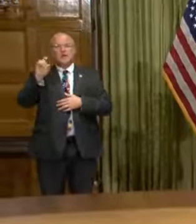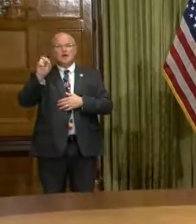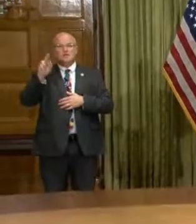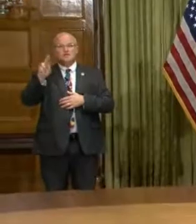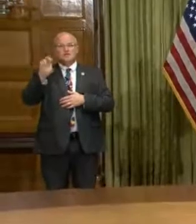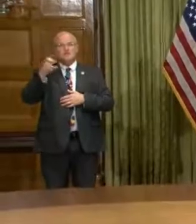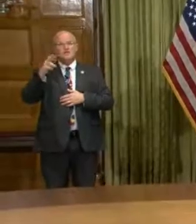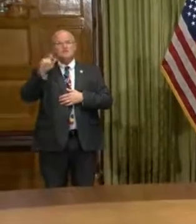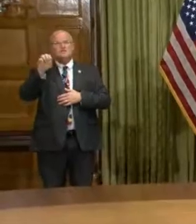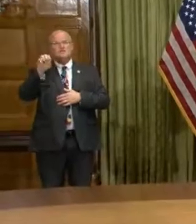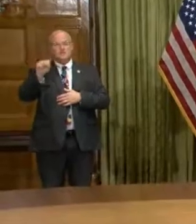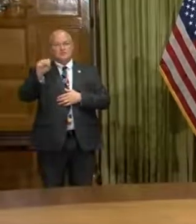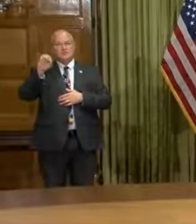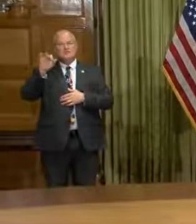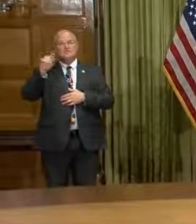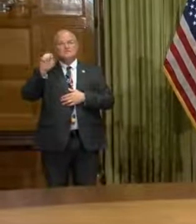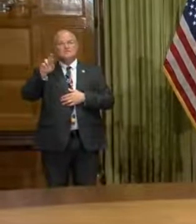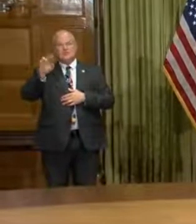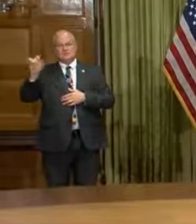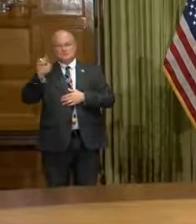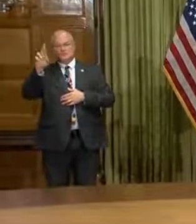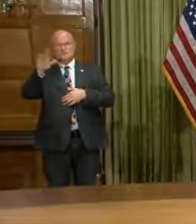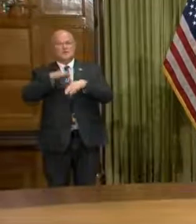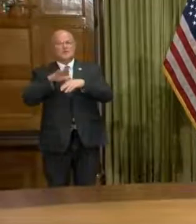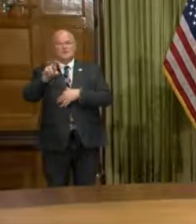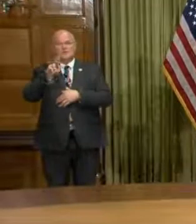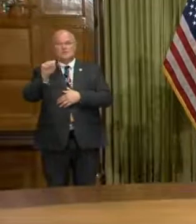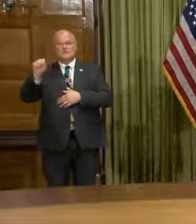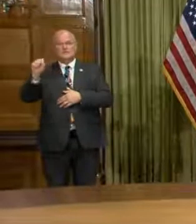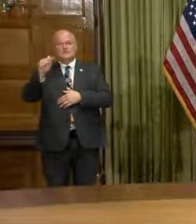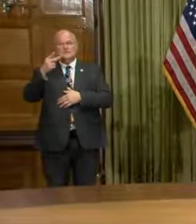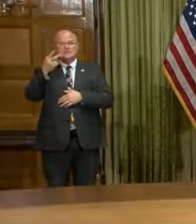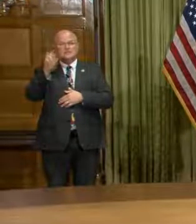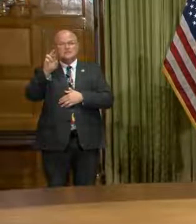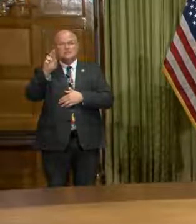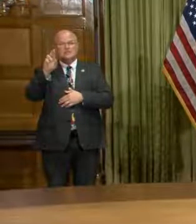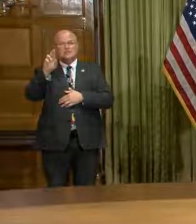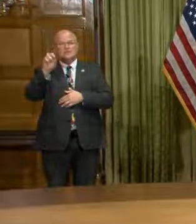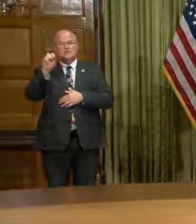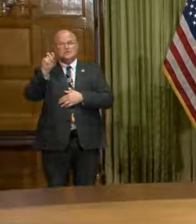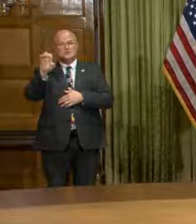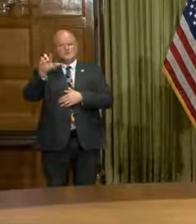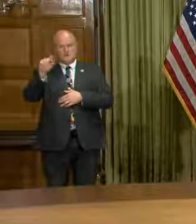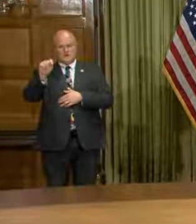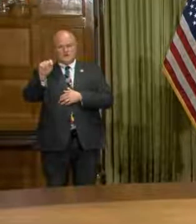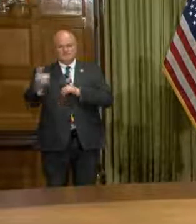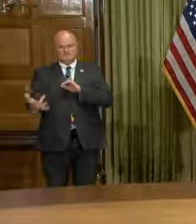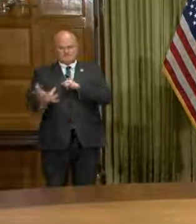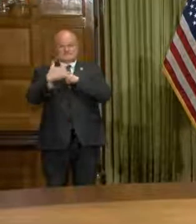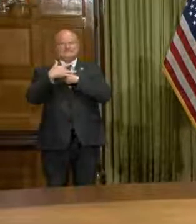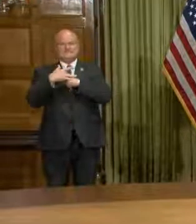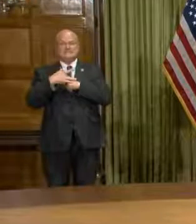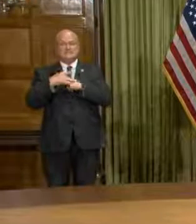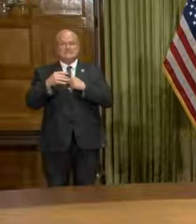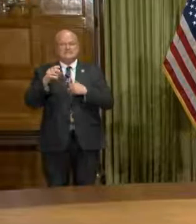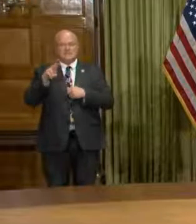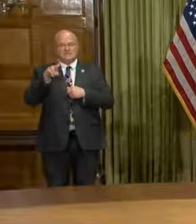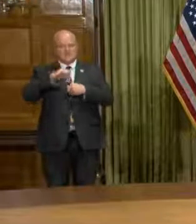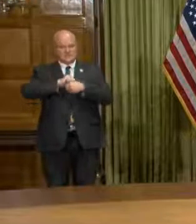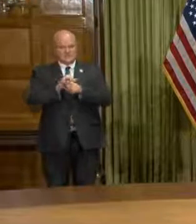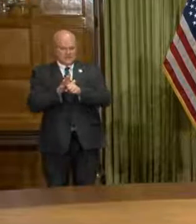Robert Thacker Jr. was on the USS Theodore Roosevelt, contracted this